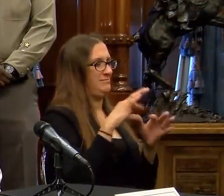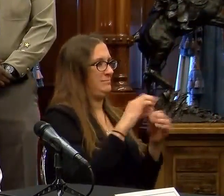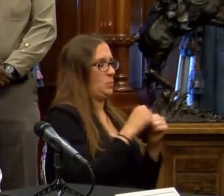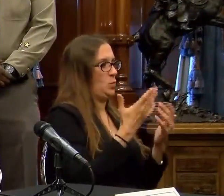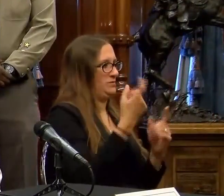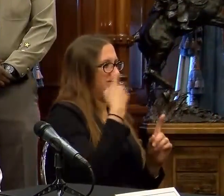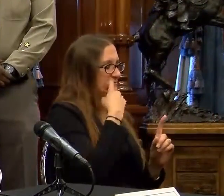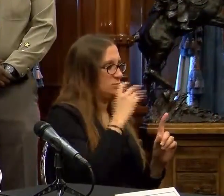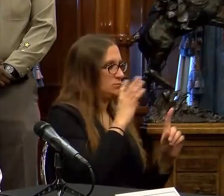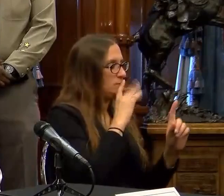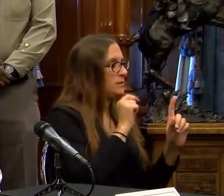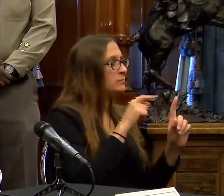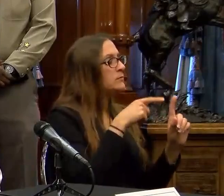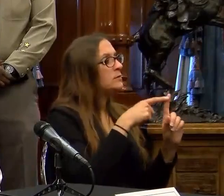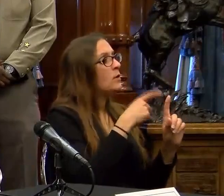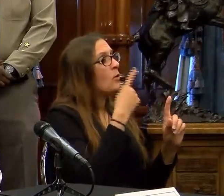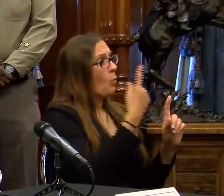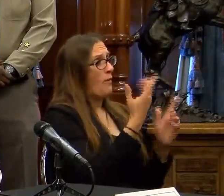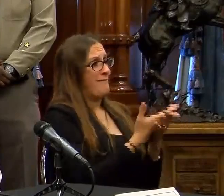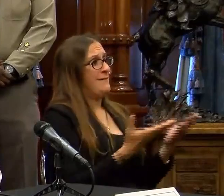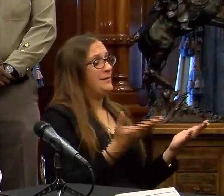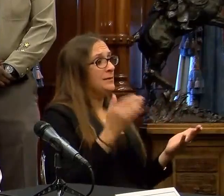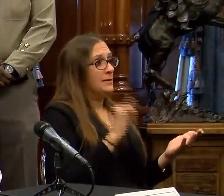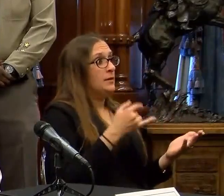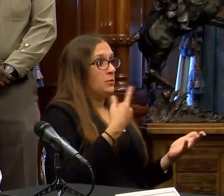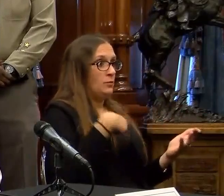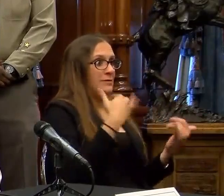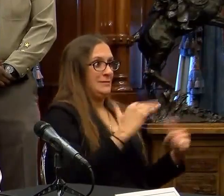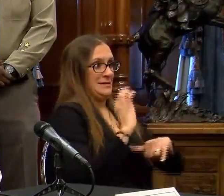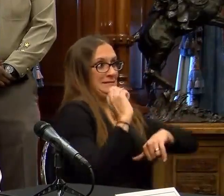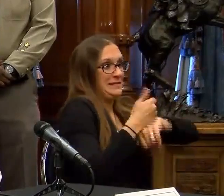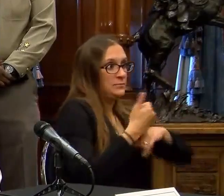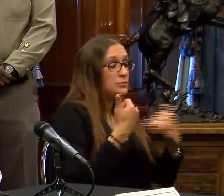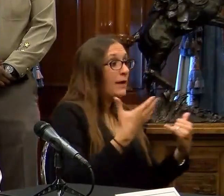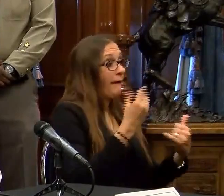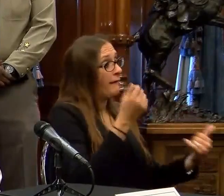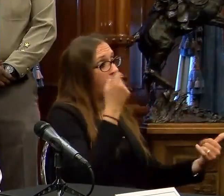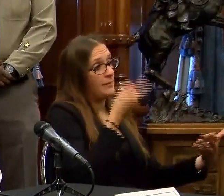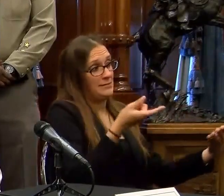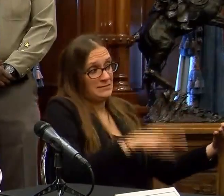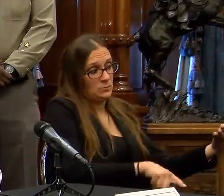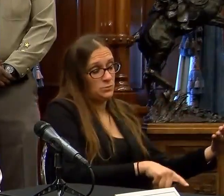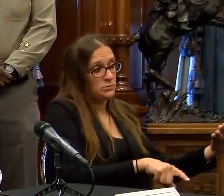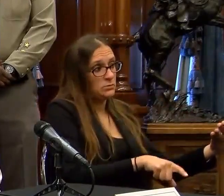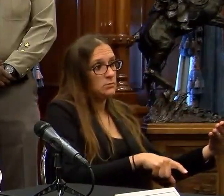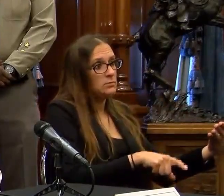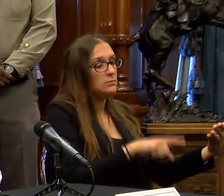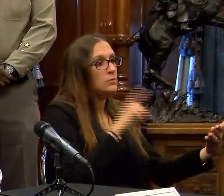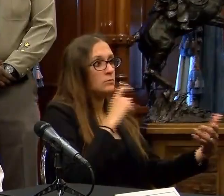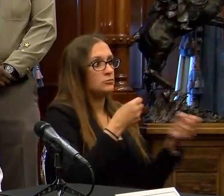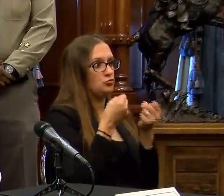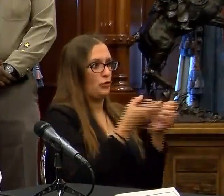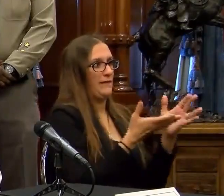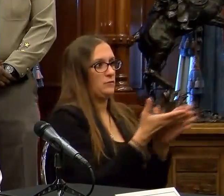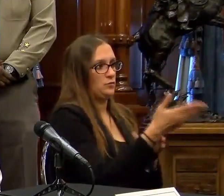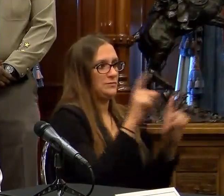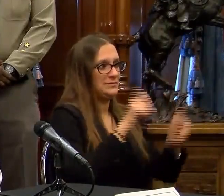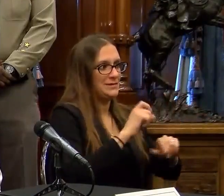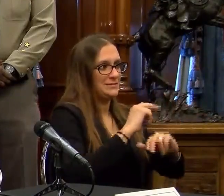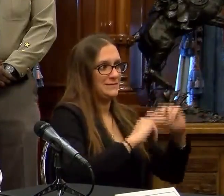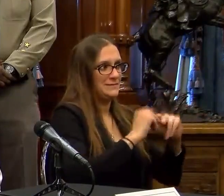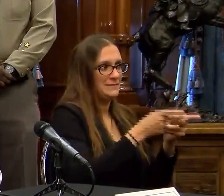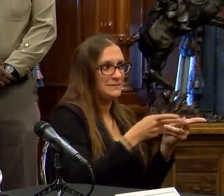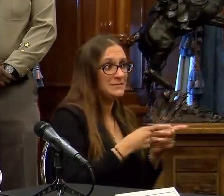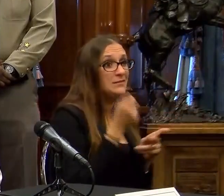about, and that is one thing that we are establishing today and next week are these drive-through testing facilities.